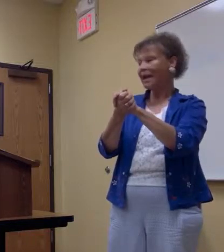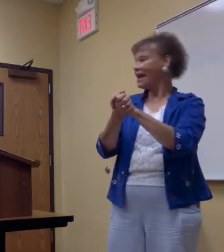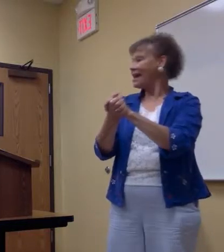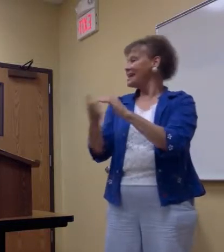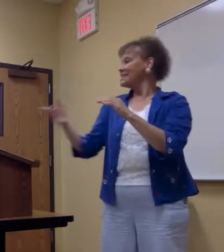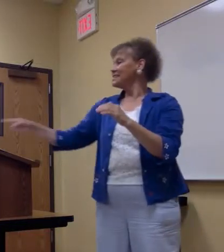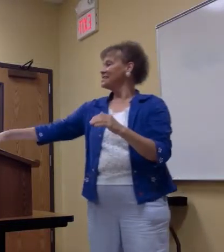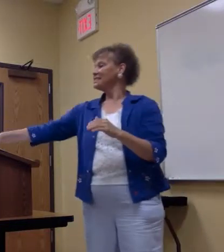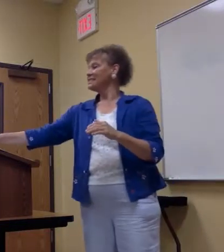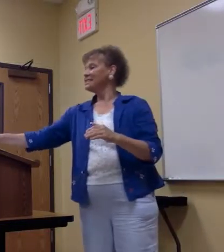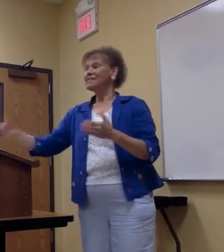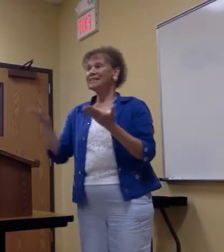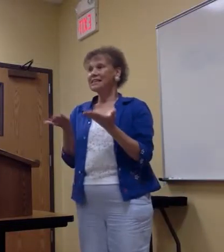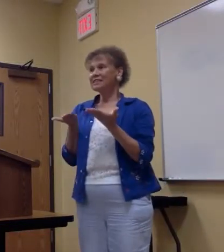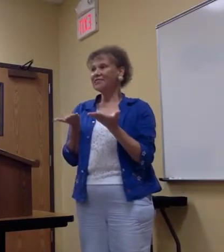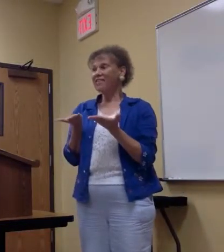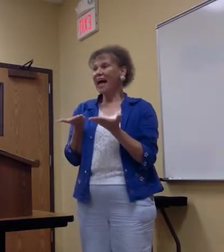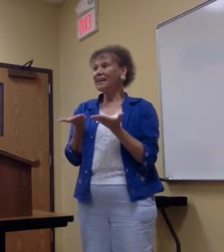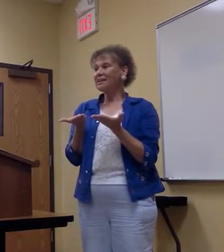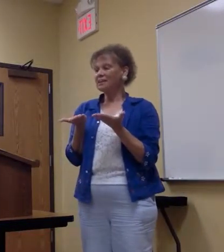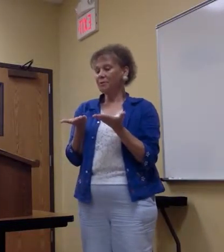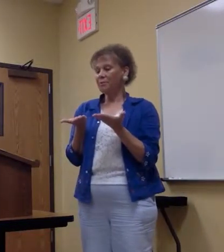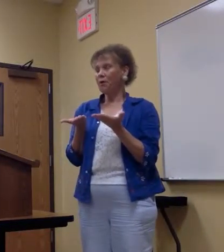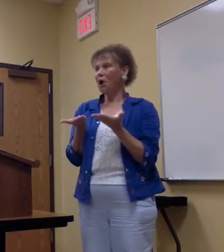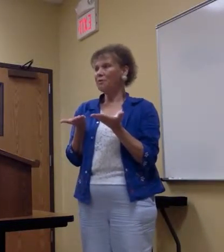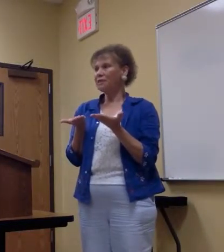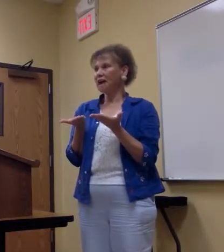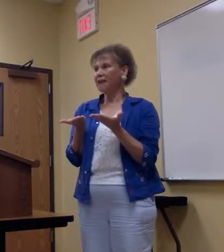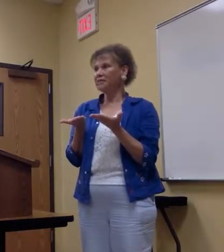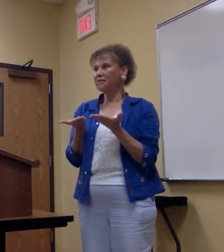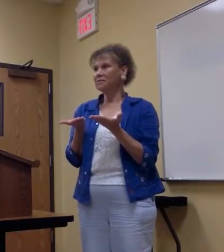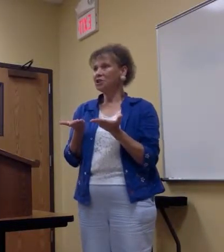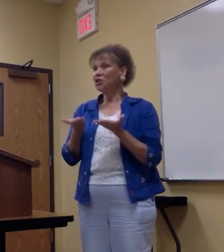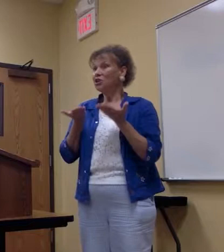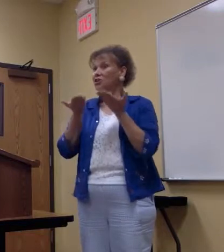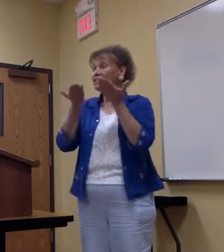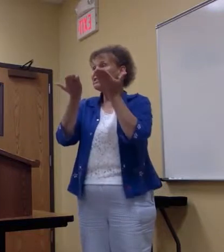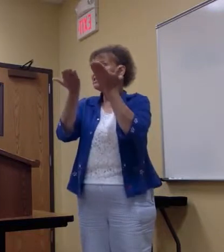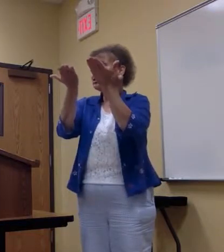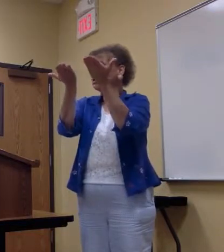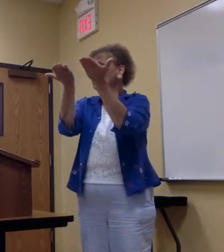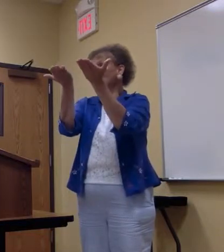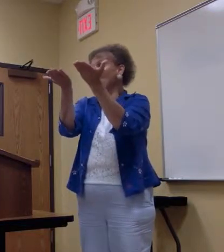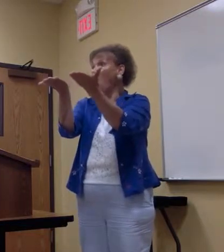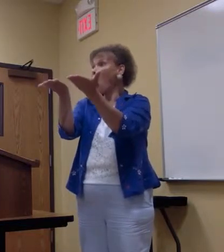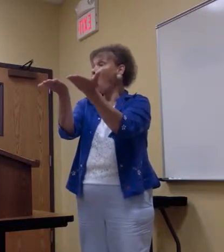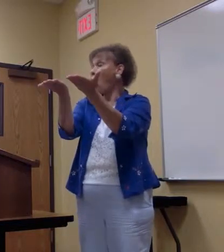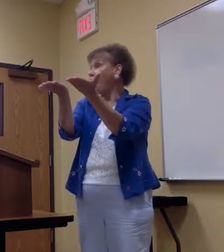This flat palm sign, this is to offer, to